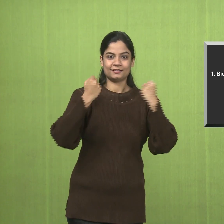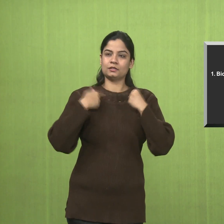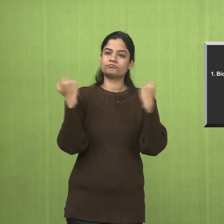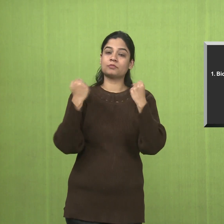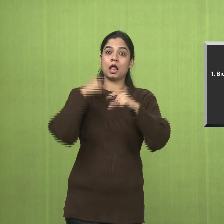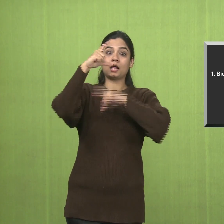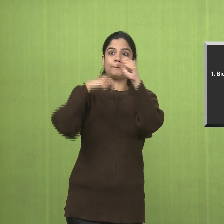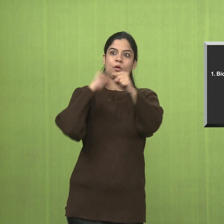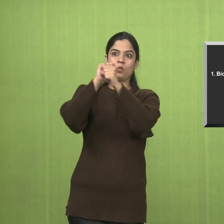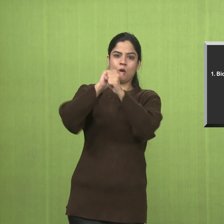Instead of using a car all alone,